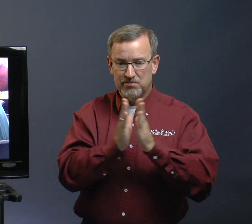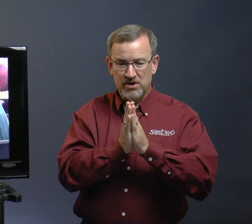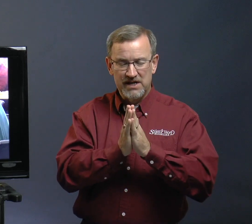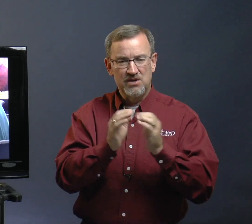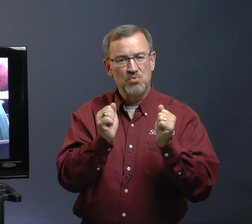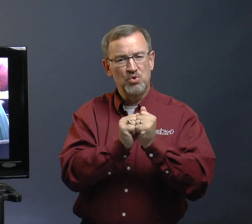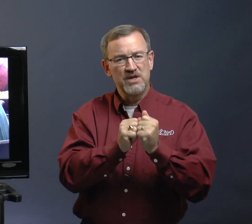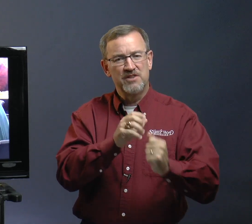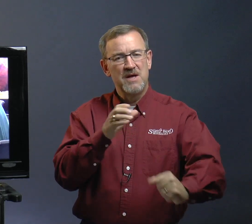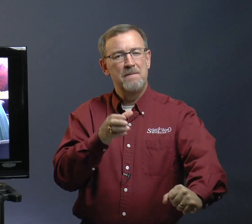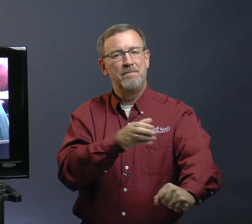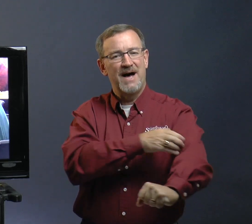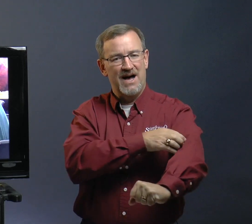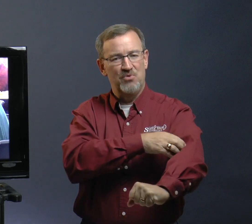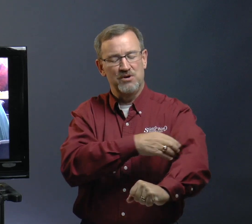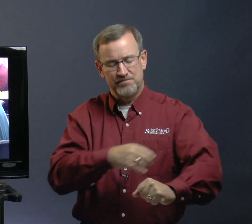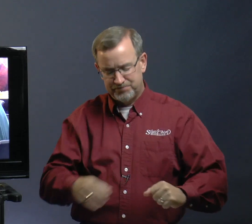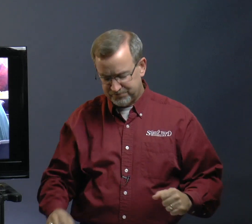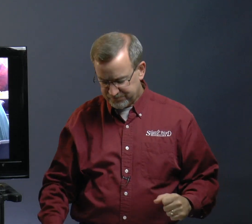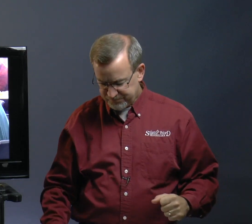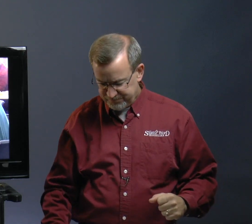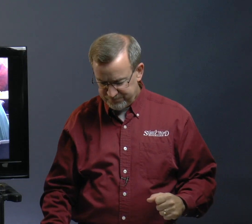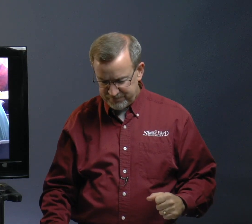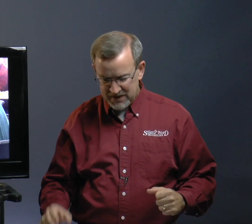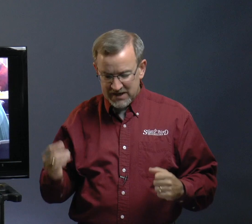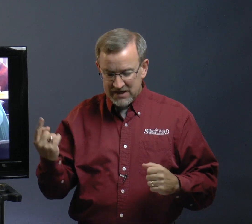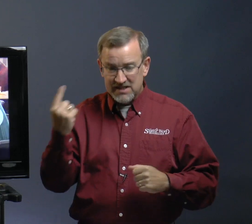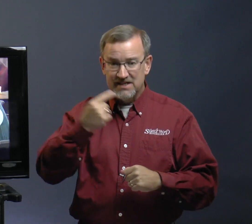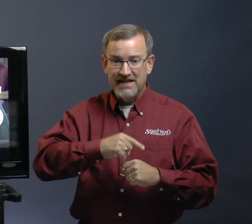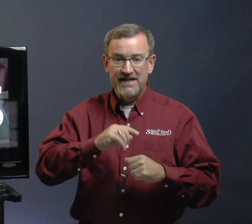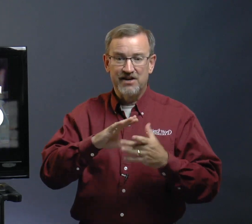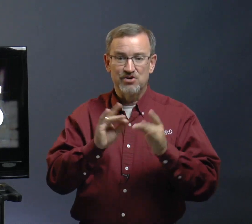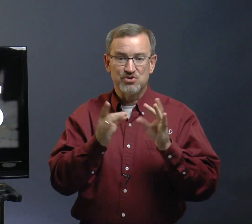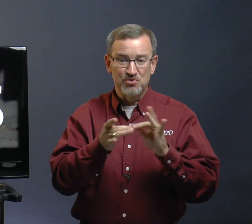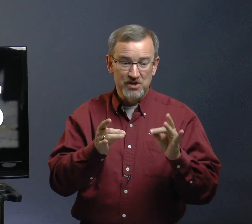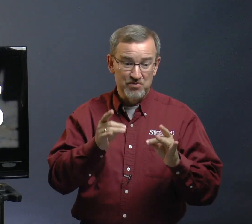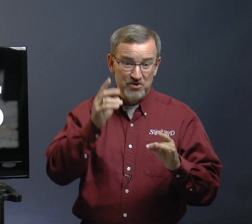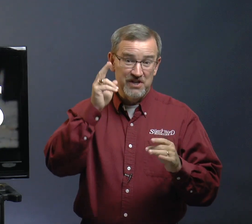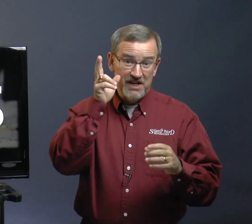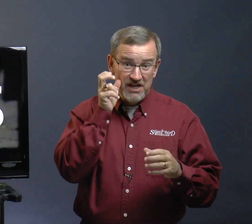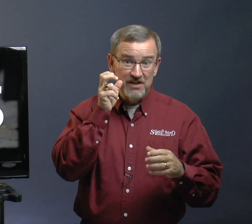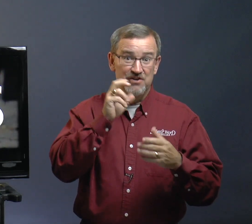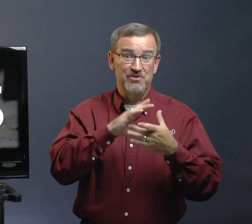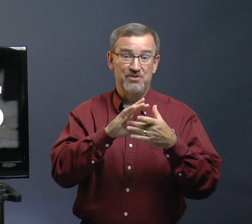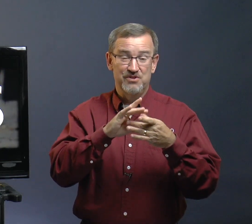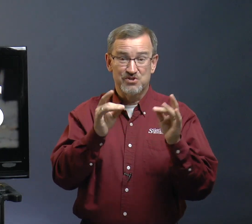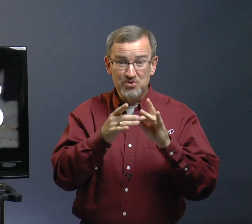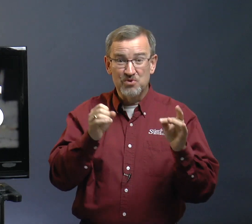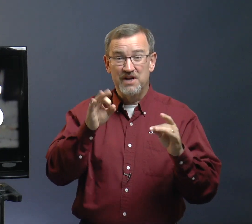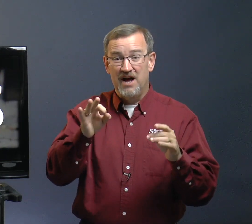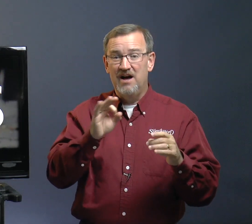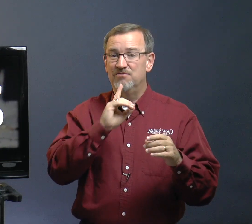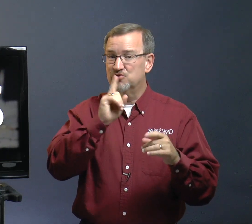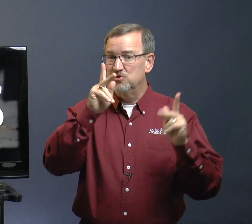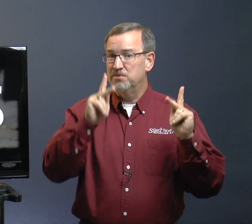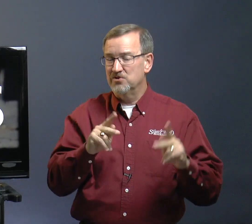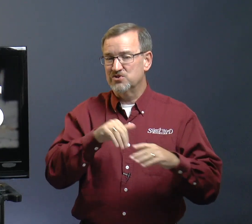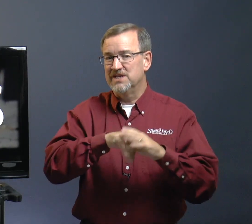pray with power. Today in our story, we're going to hear the story of a true person in